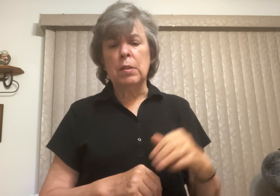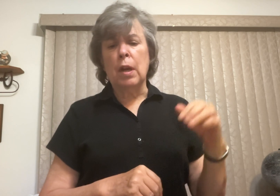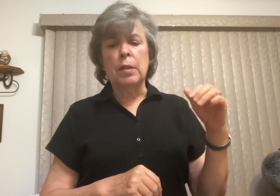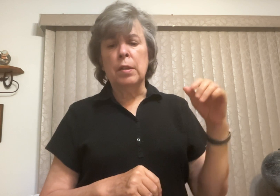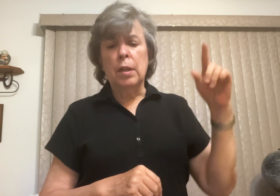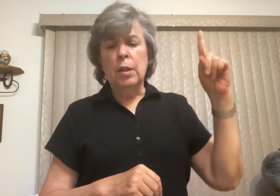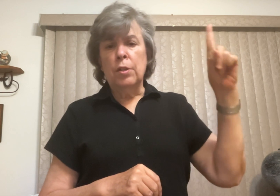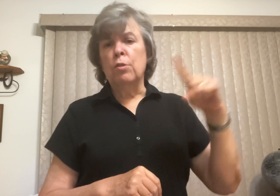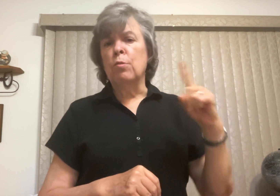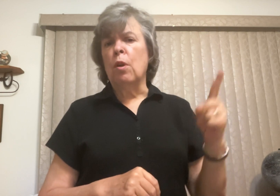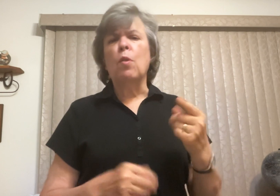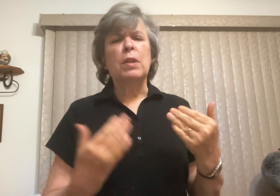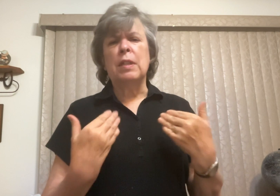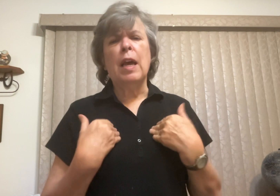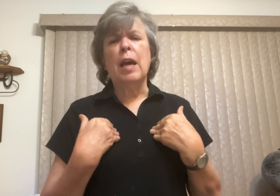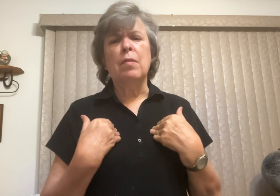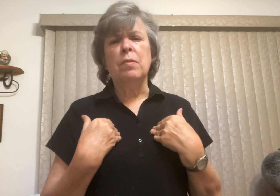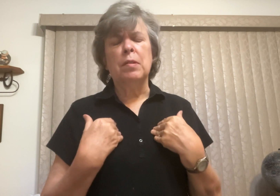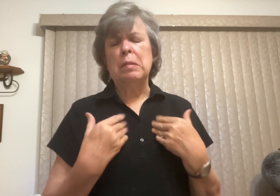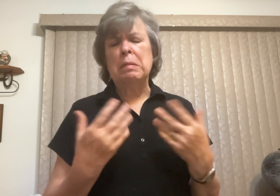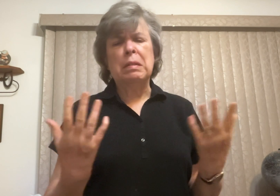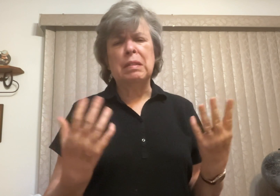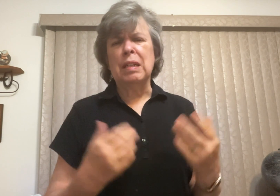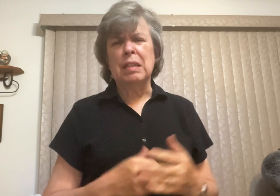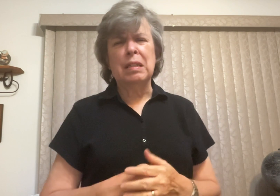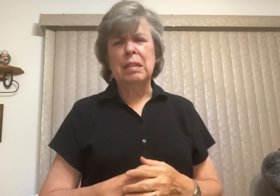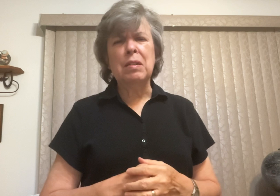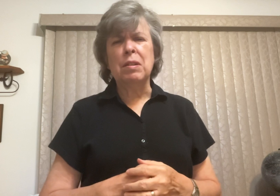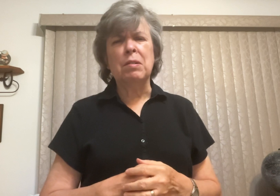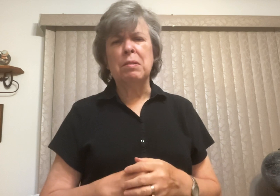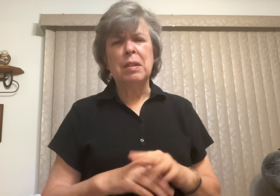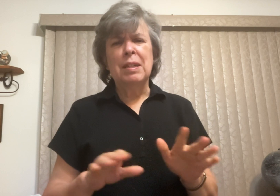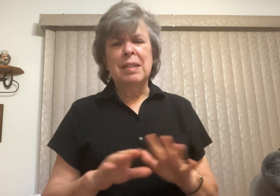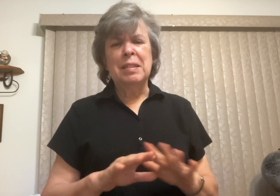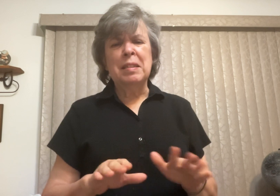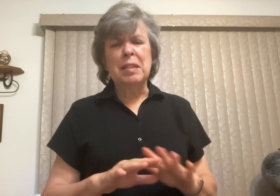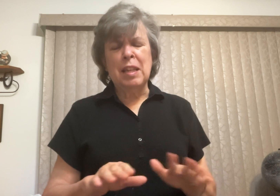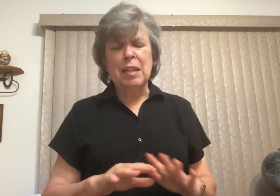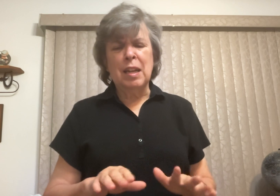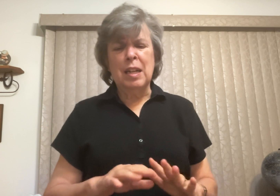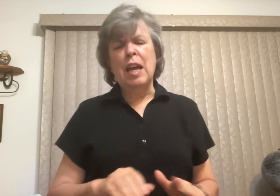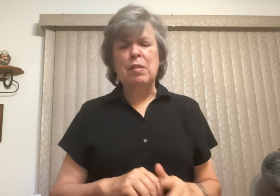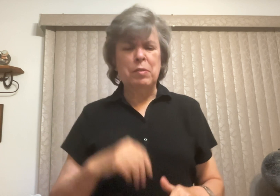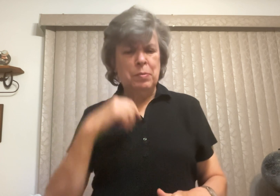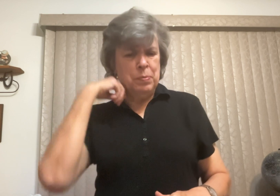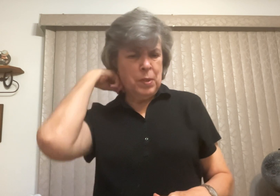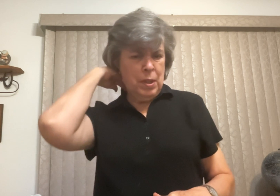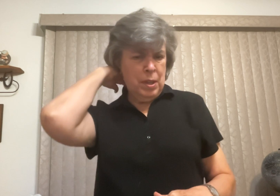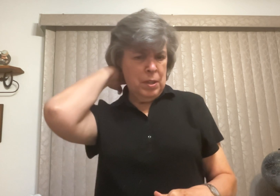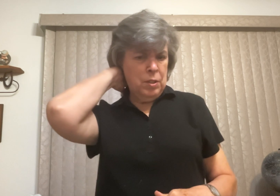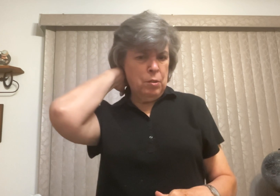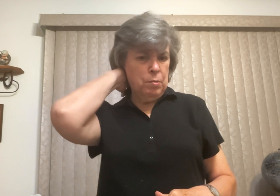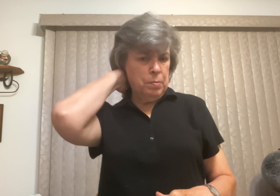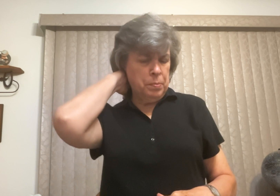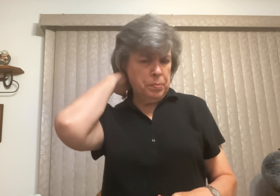sign, you always have. And it's like, no, it's not that kind of have. So